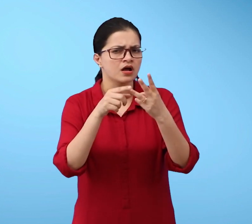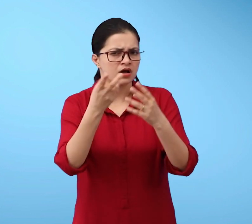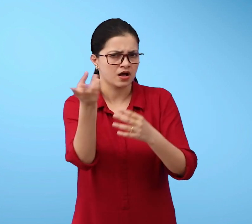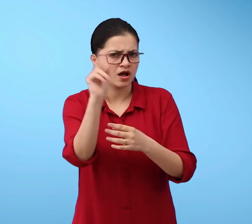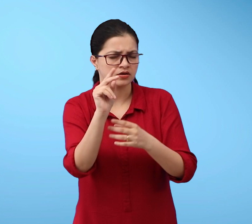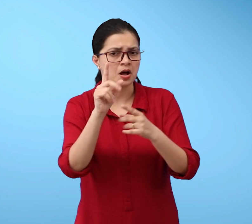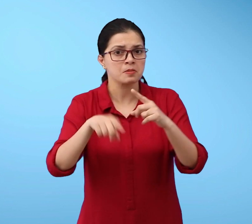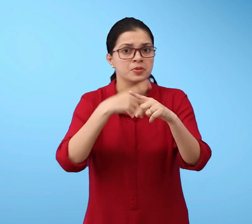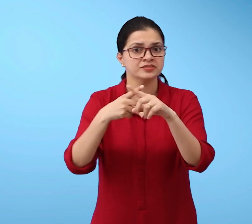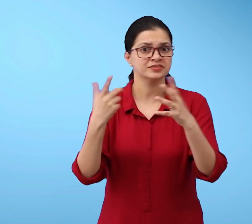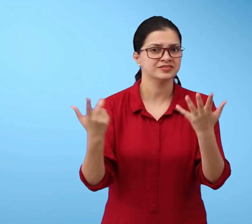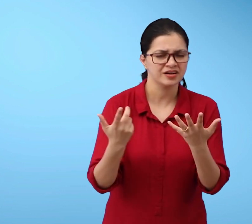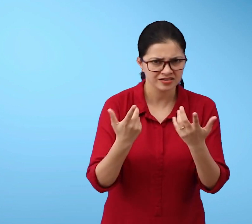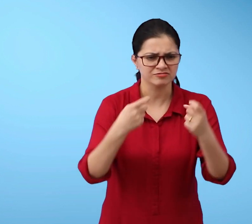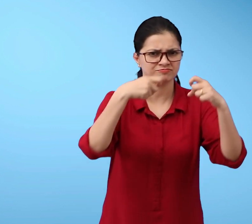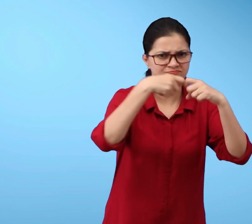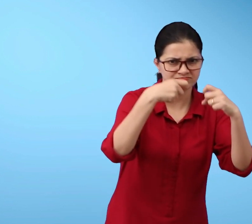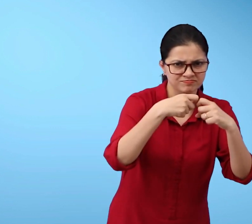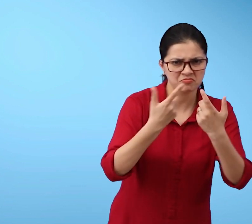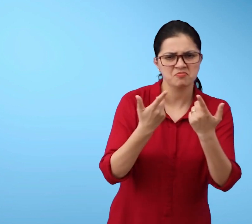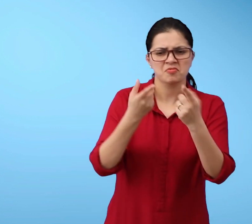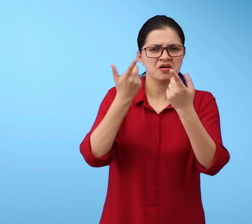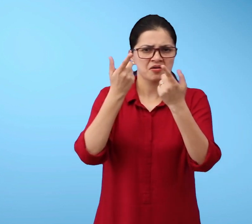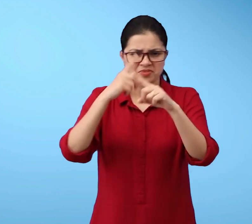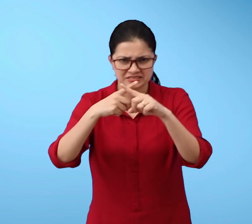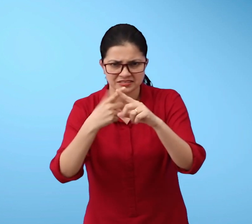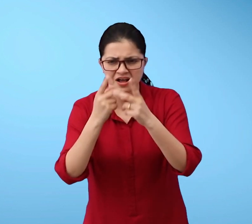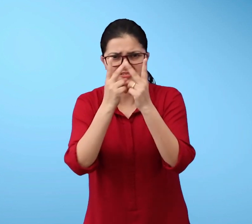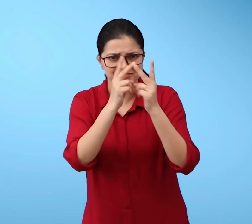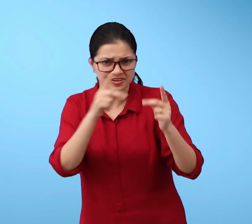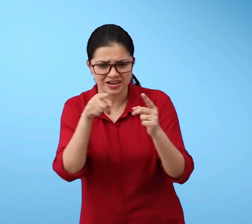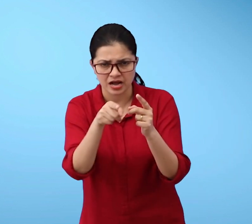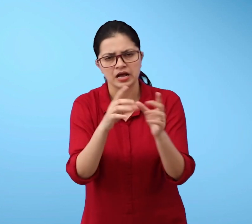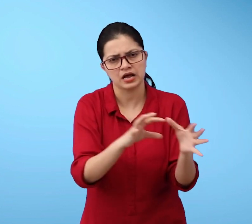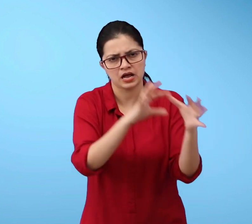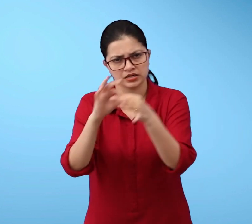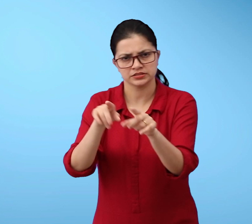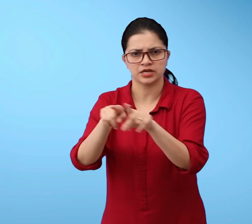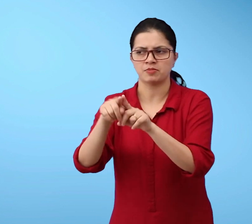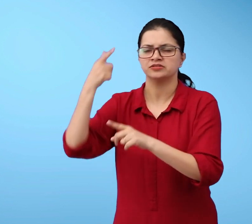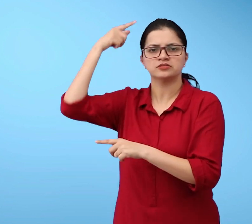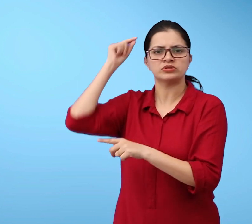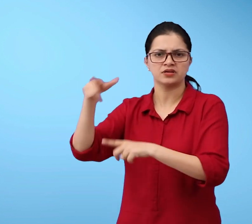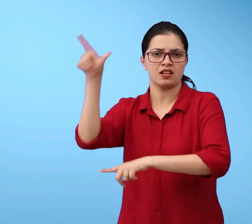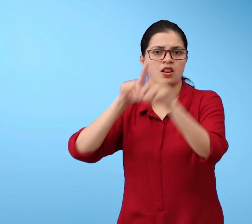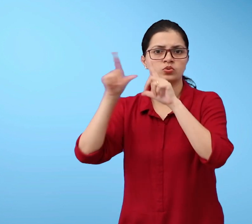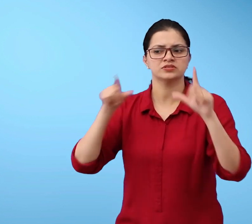And then used these to create formula like those found in algebra.